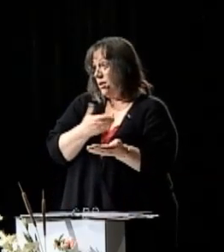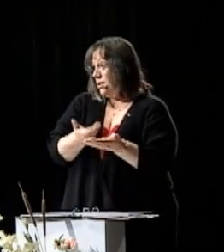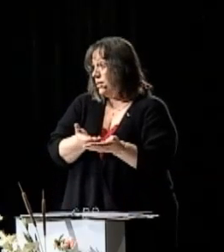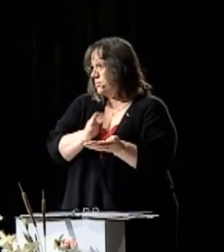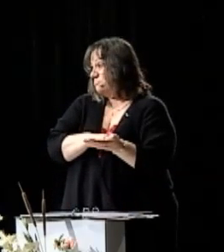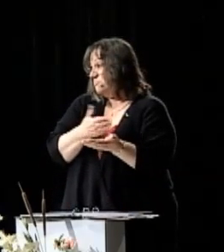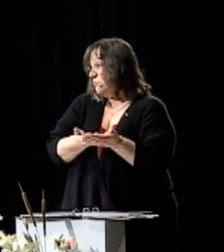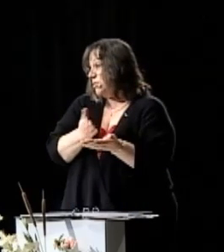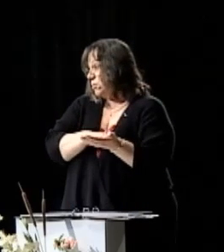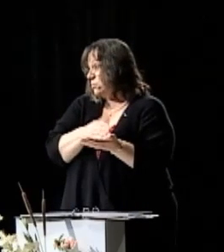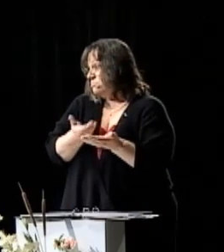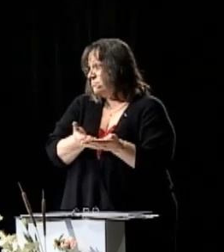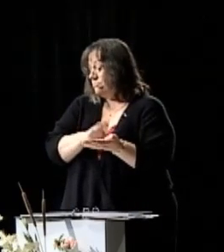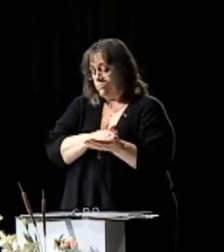Pancakes, you're flipping them.